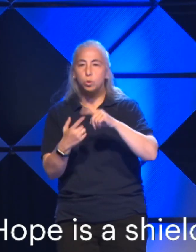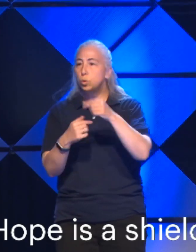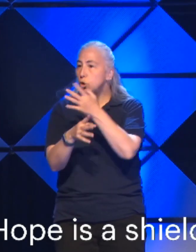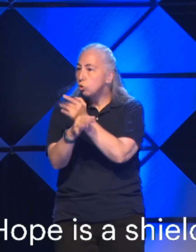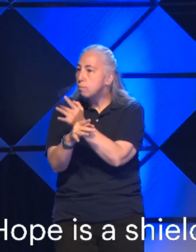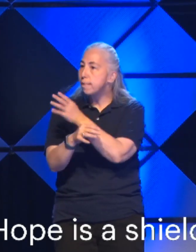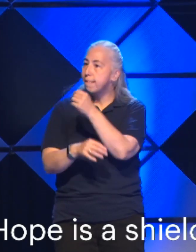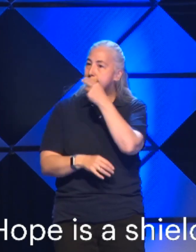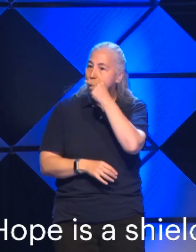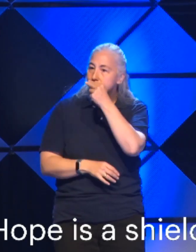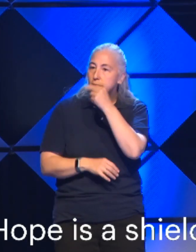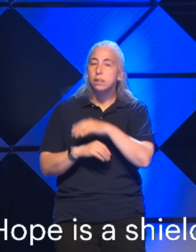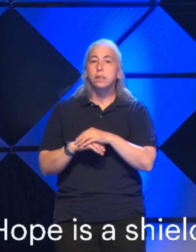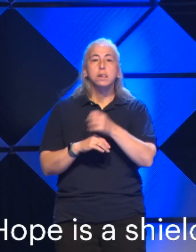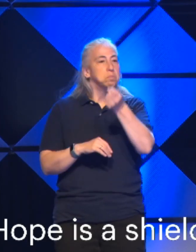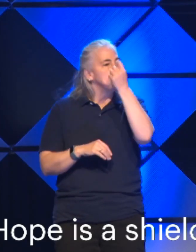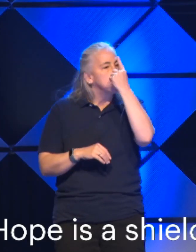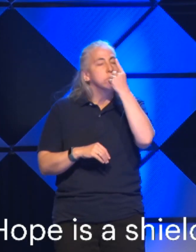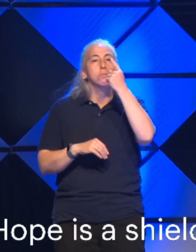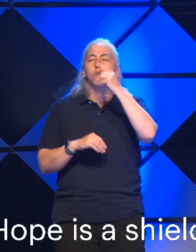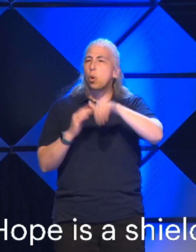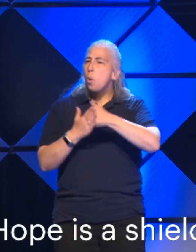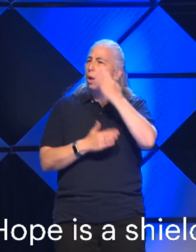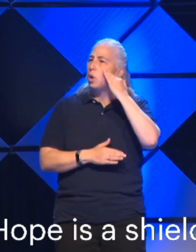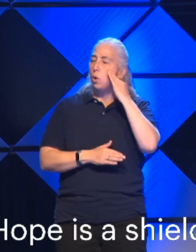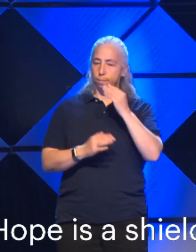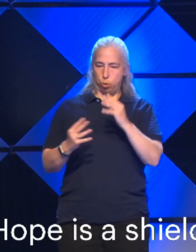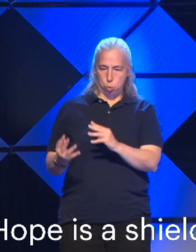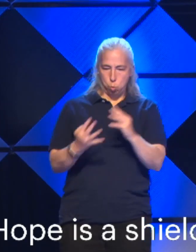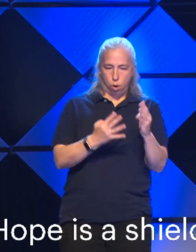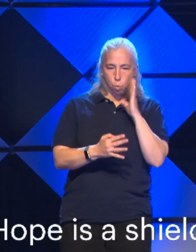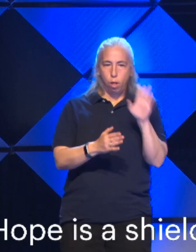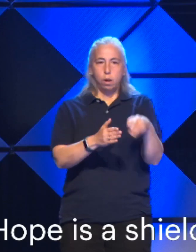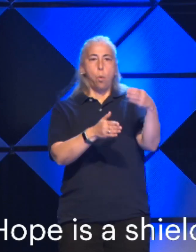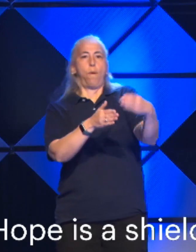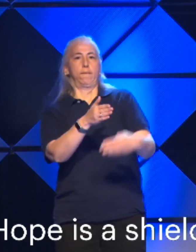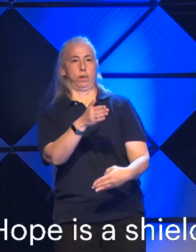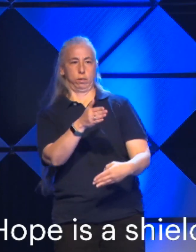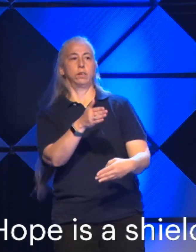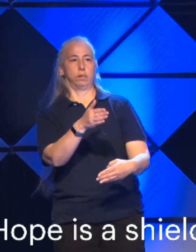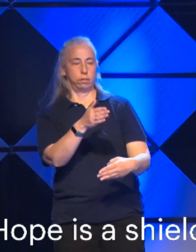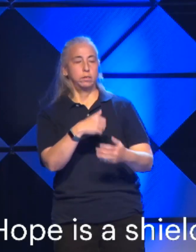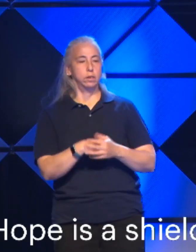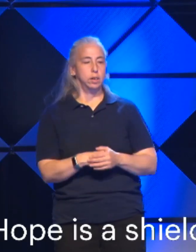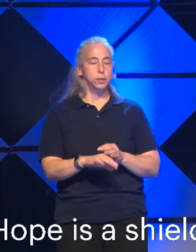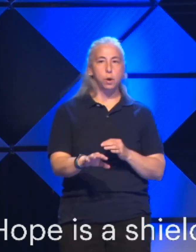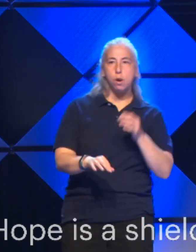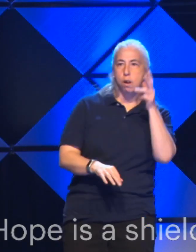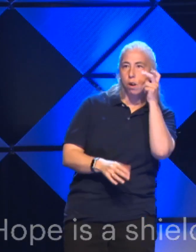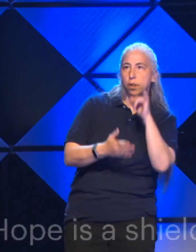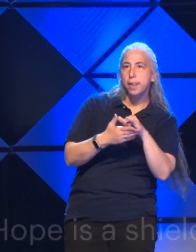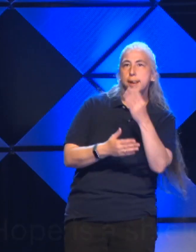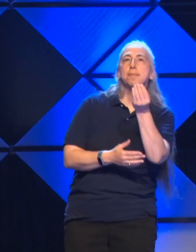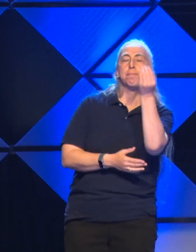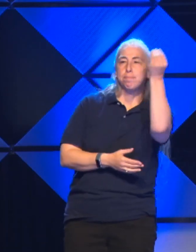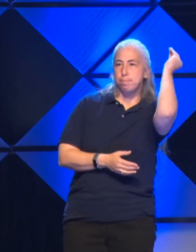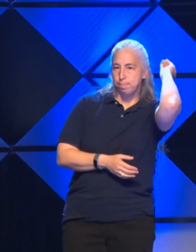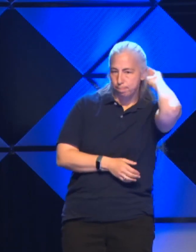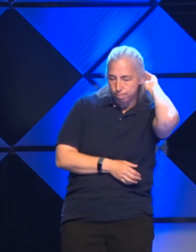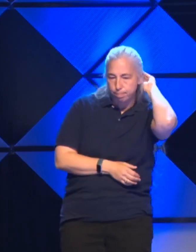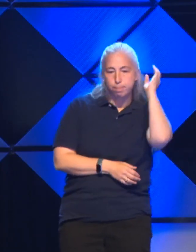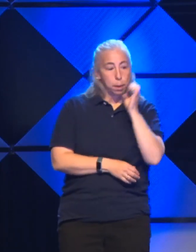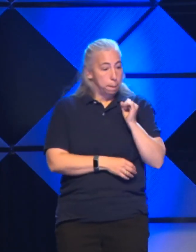is going to end soon. So he grabbed this piece of news and he went back to the camp, and